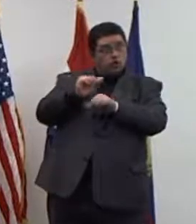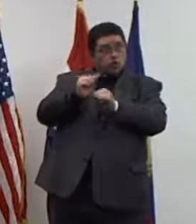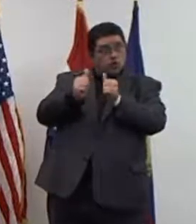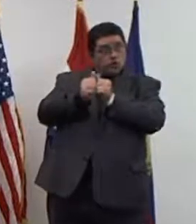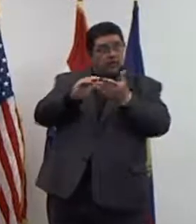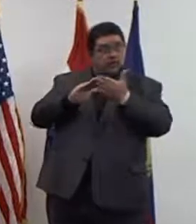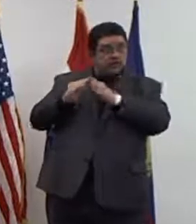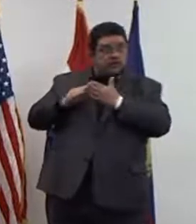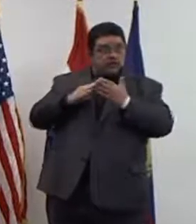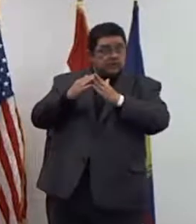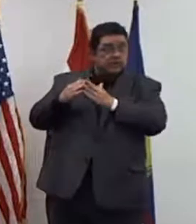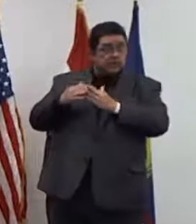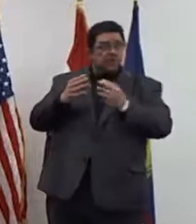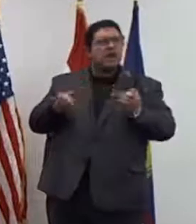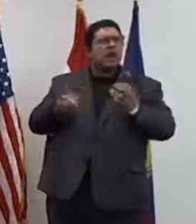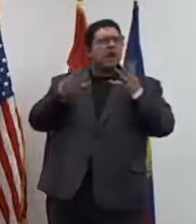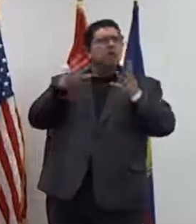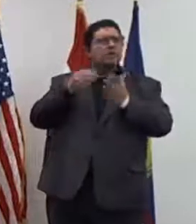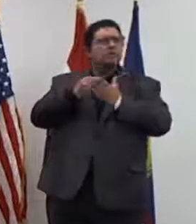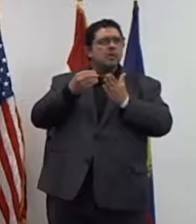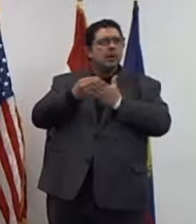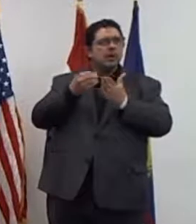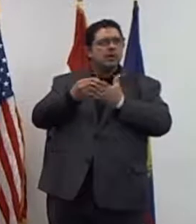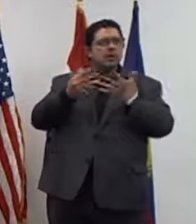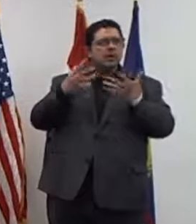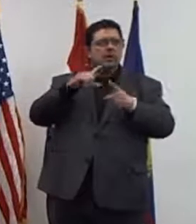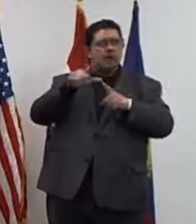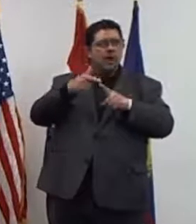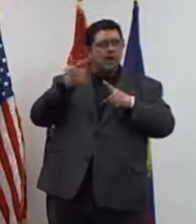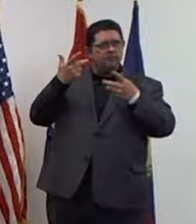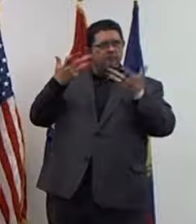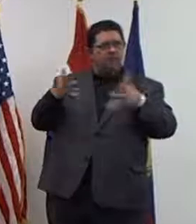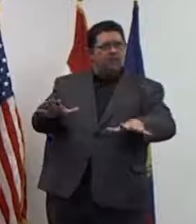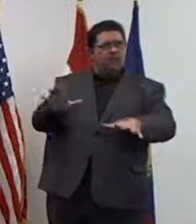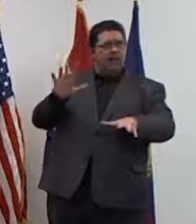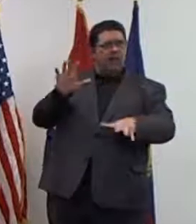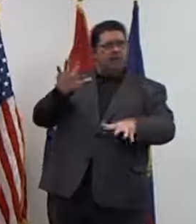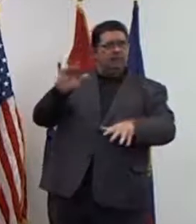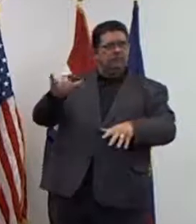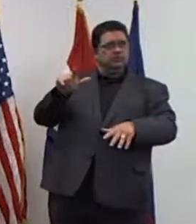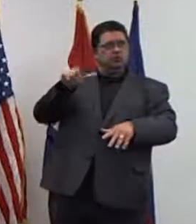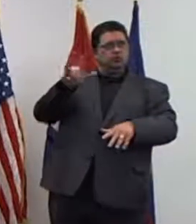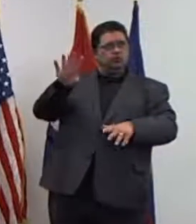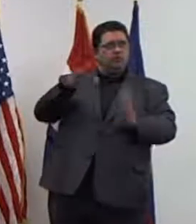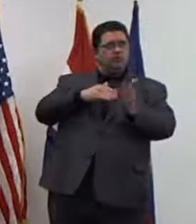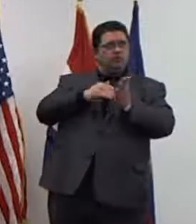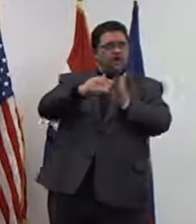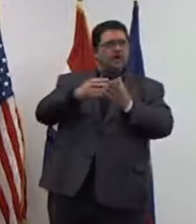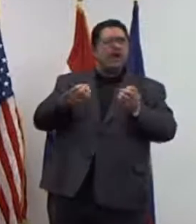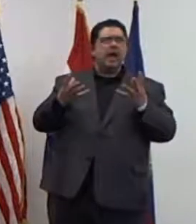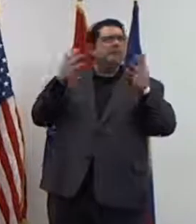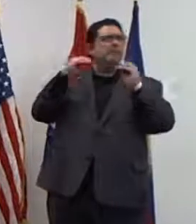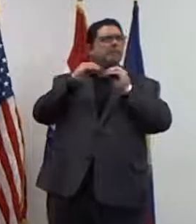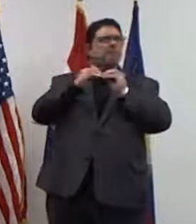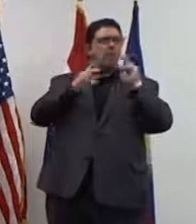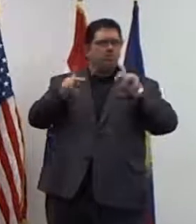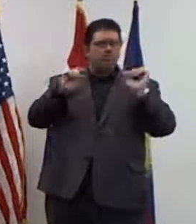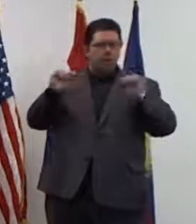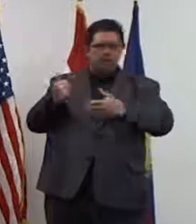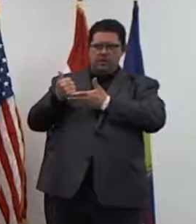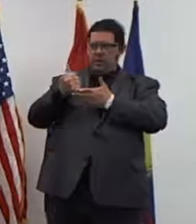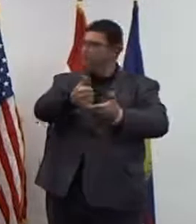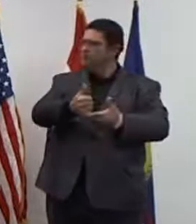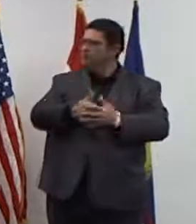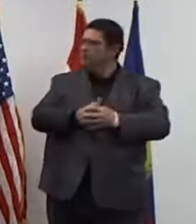much money after that 24 million allocation is left over in the CARES? Like, how many more people can we help after these